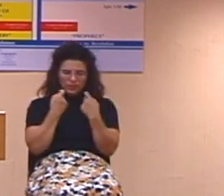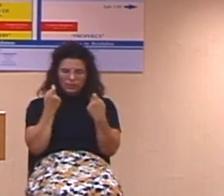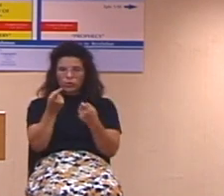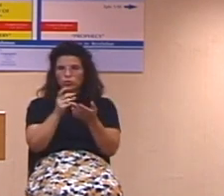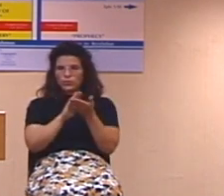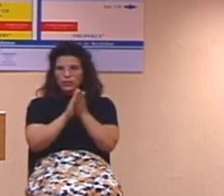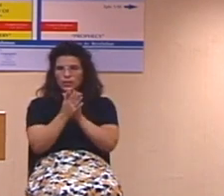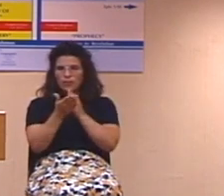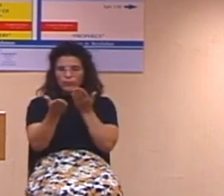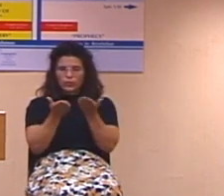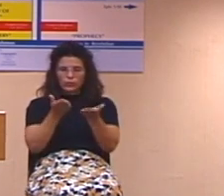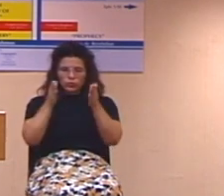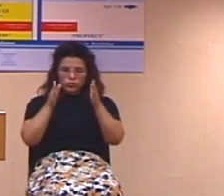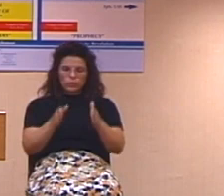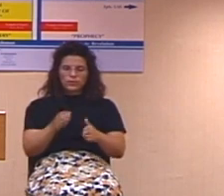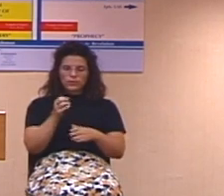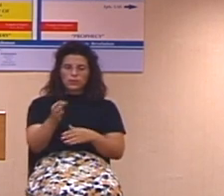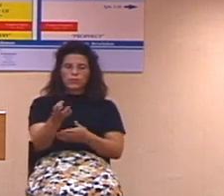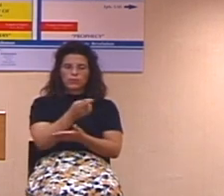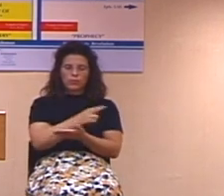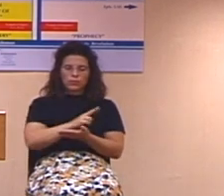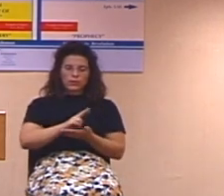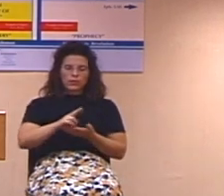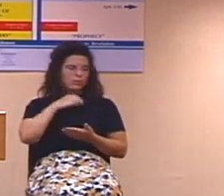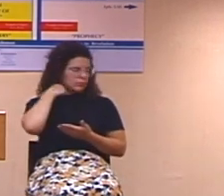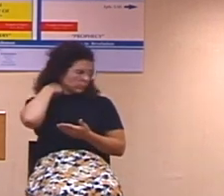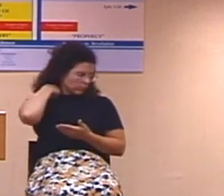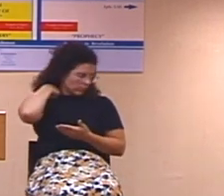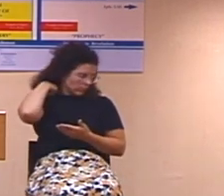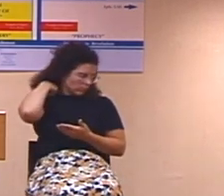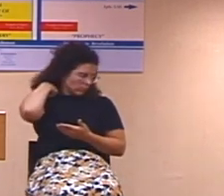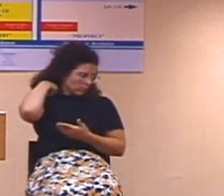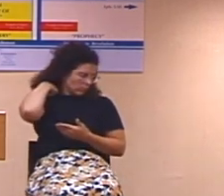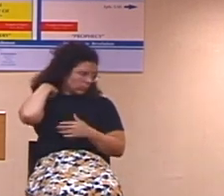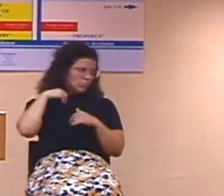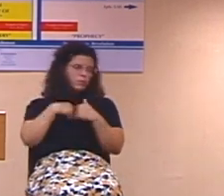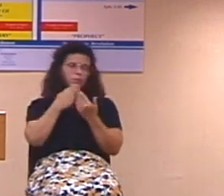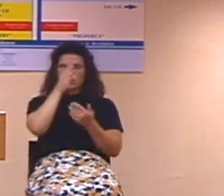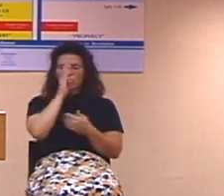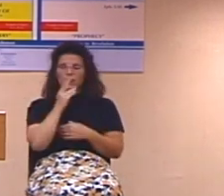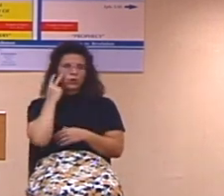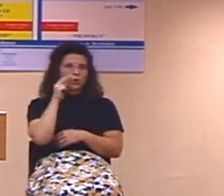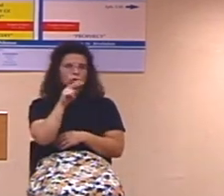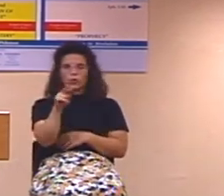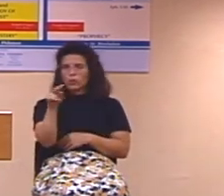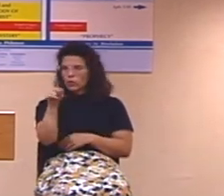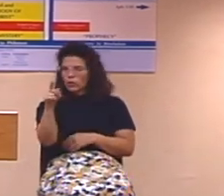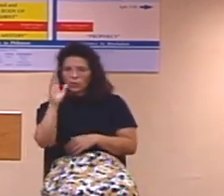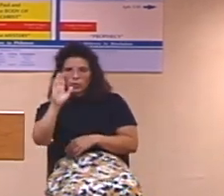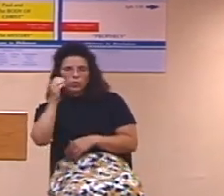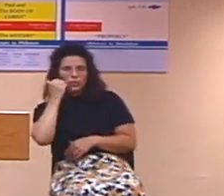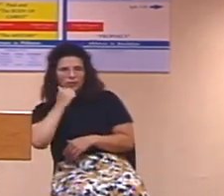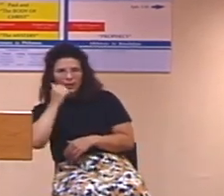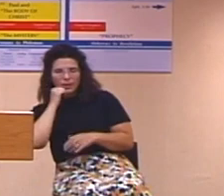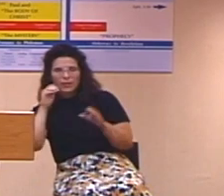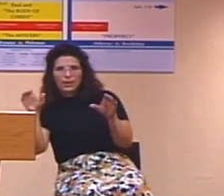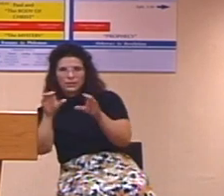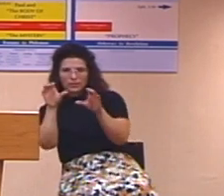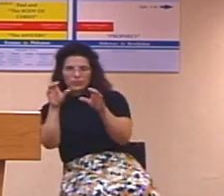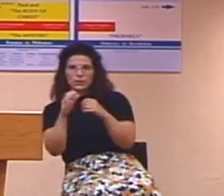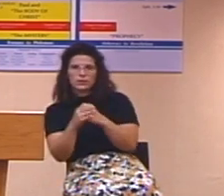the servants of righteousness. How does God look at you in your daily